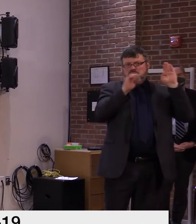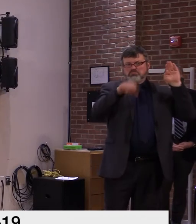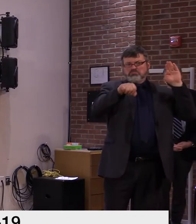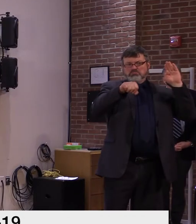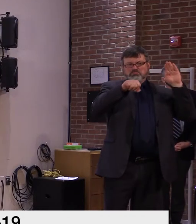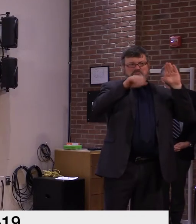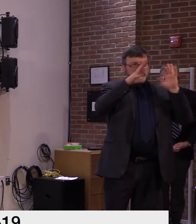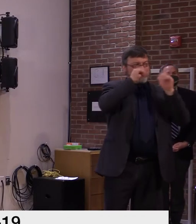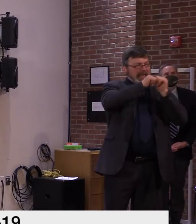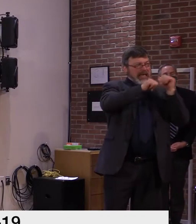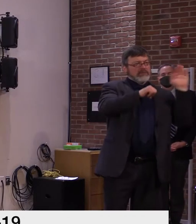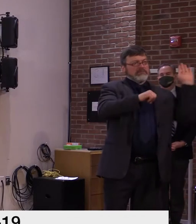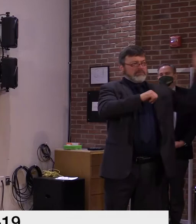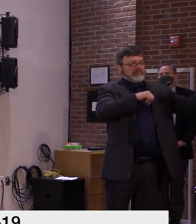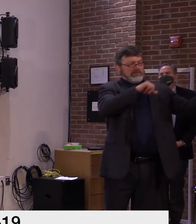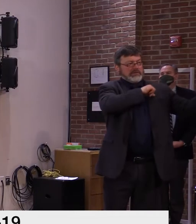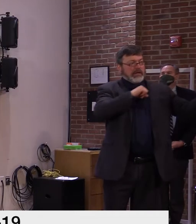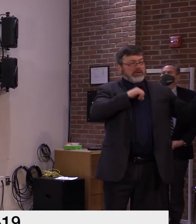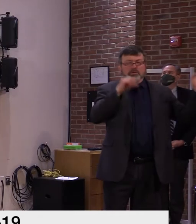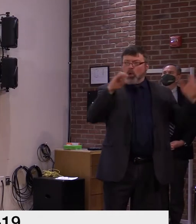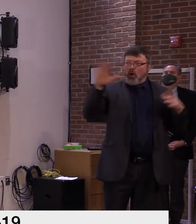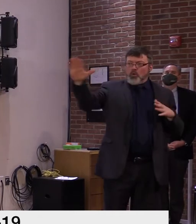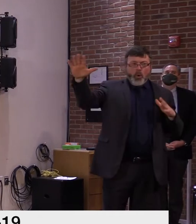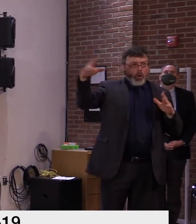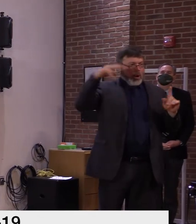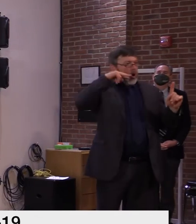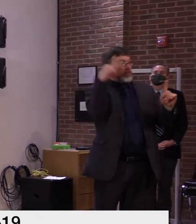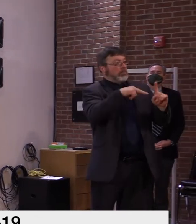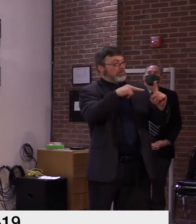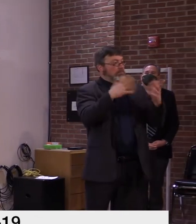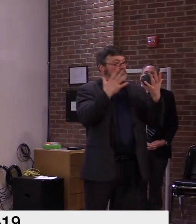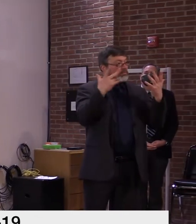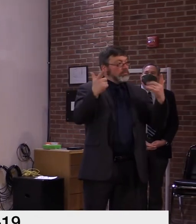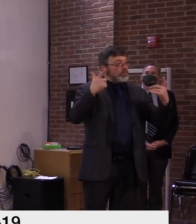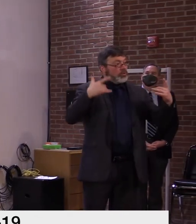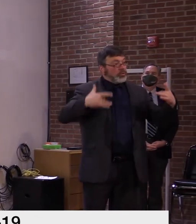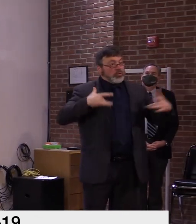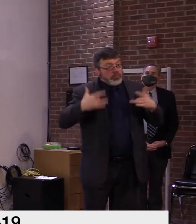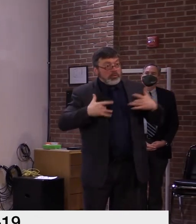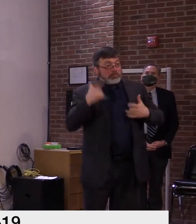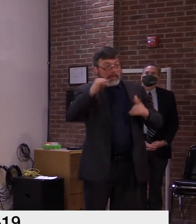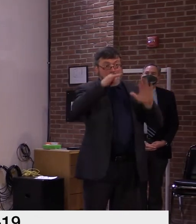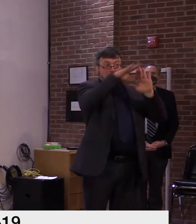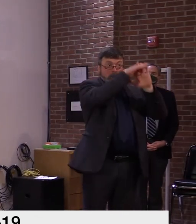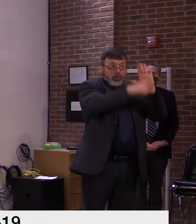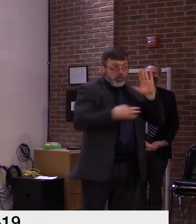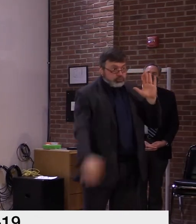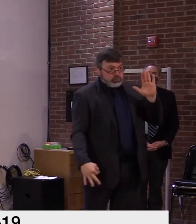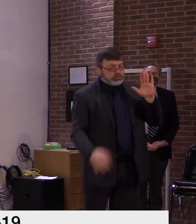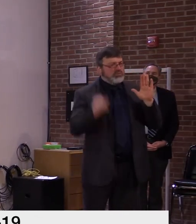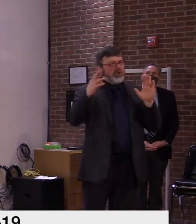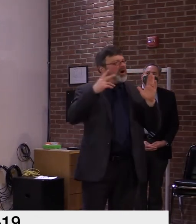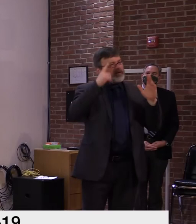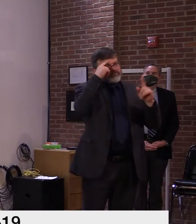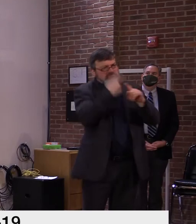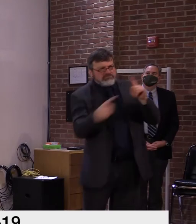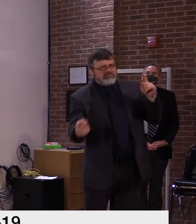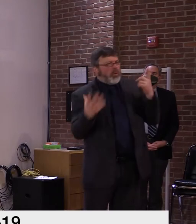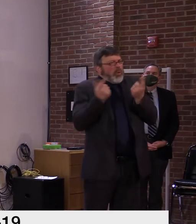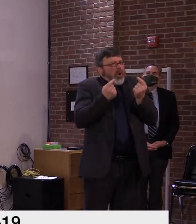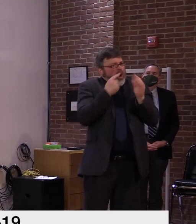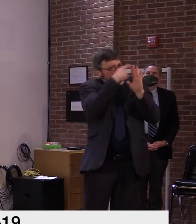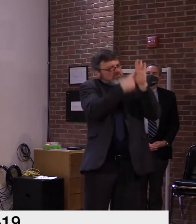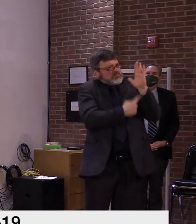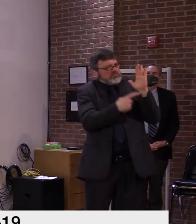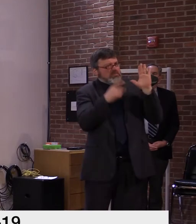like to see, or have they done a sufficient job for you? Yeah, again, in large part, they took a lot of the things that we had